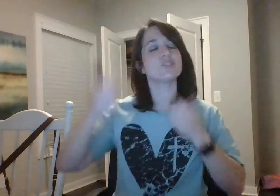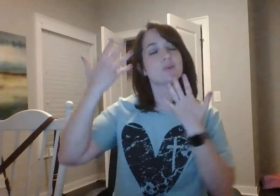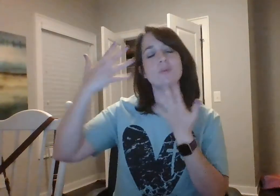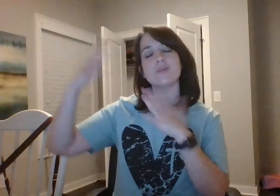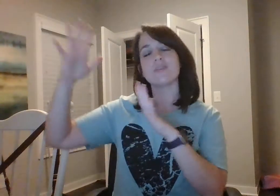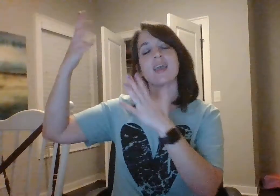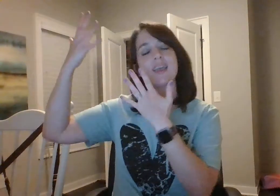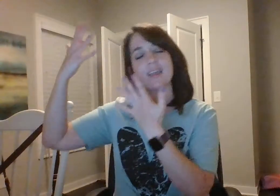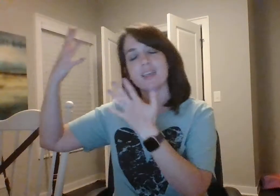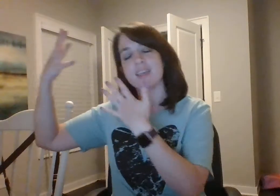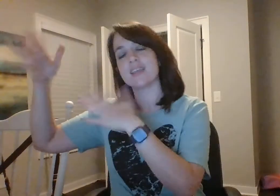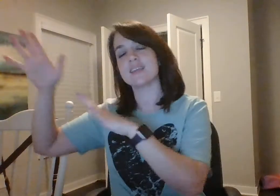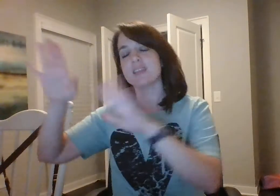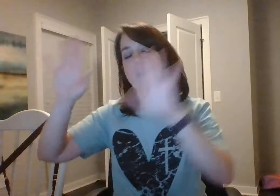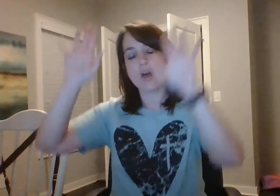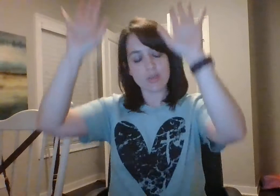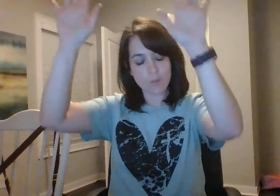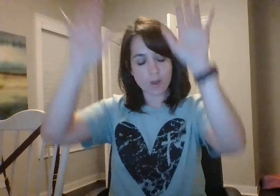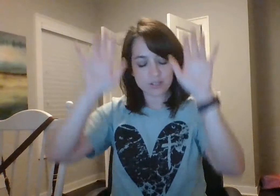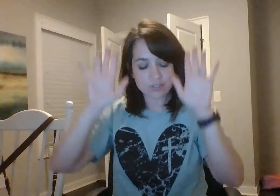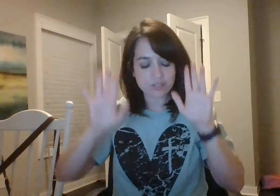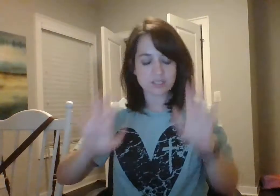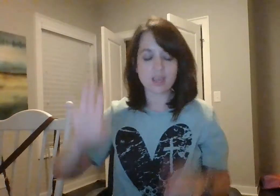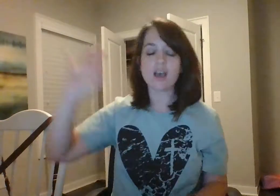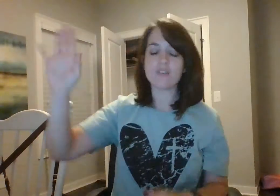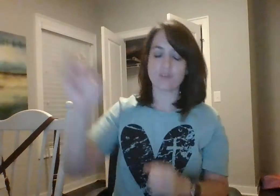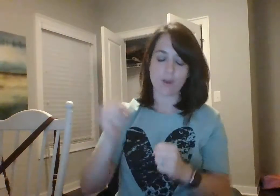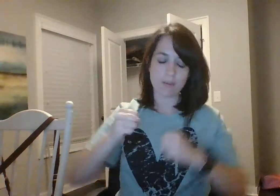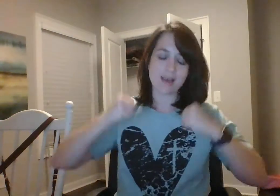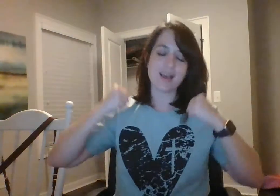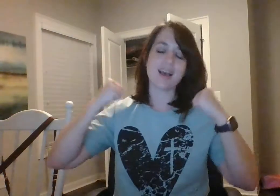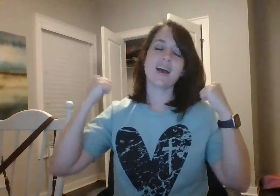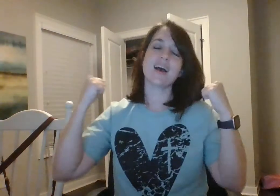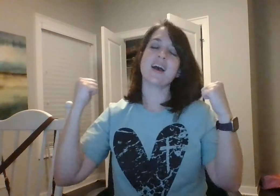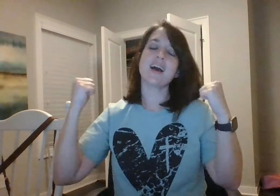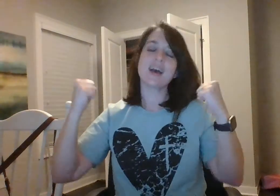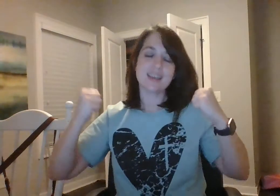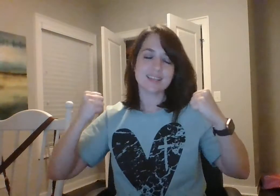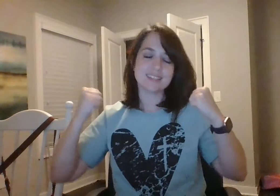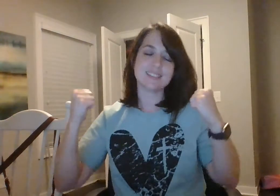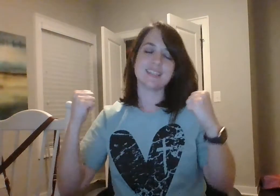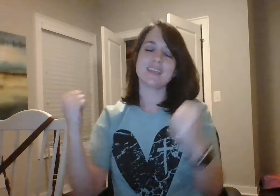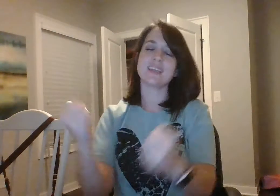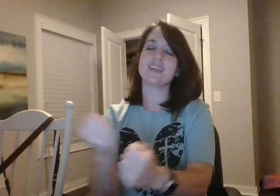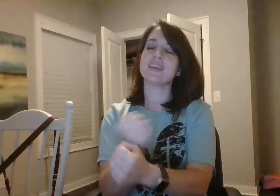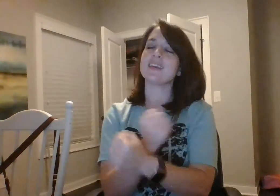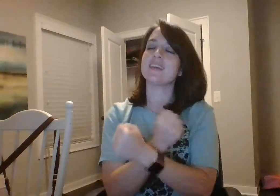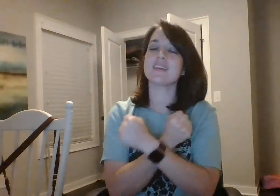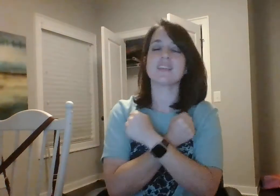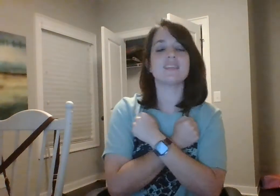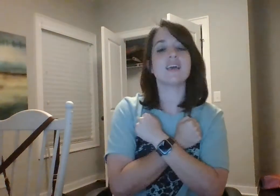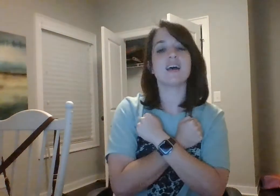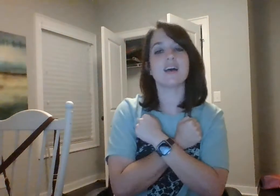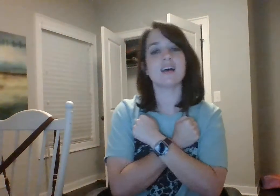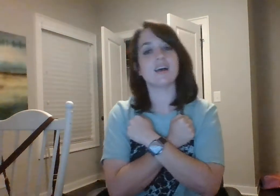to praise wonders of my sweet love.